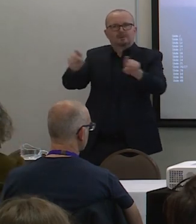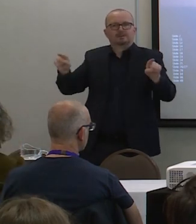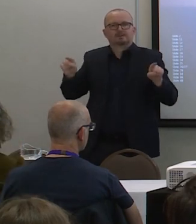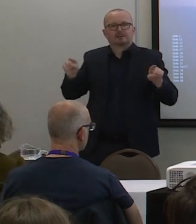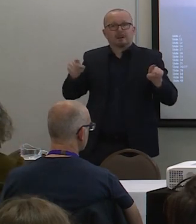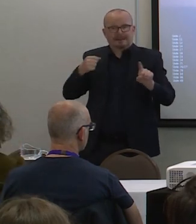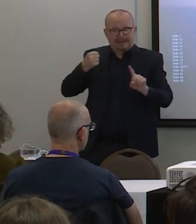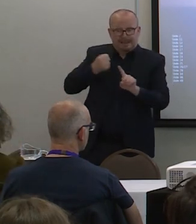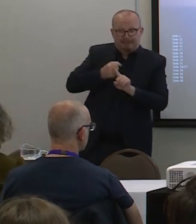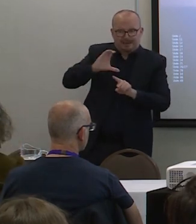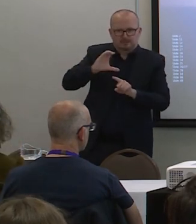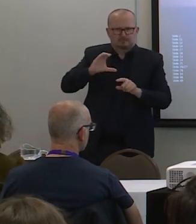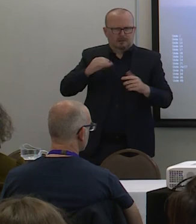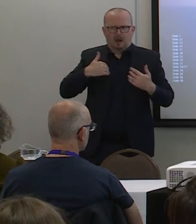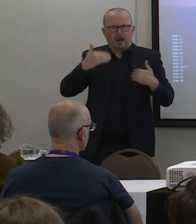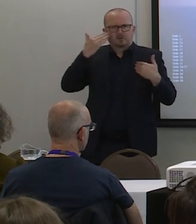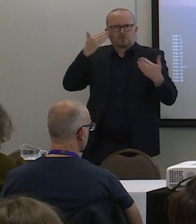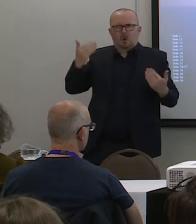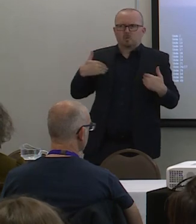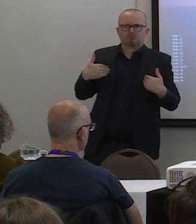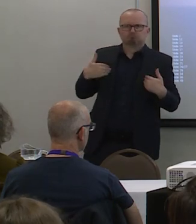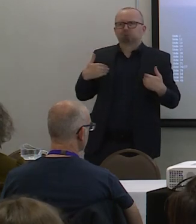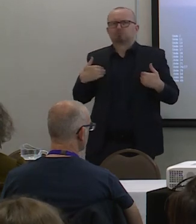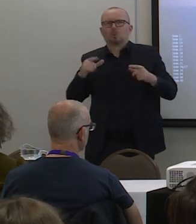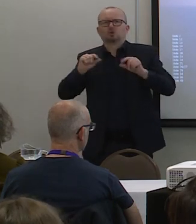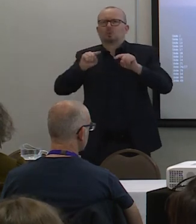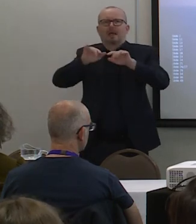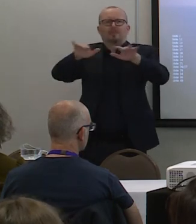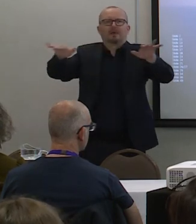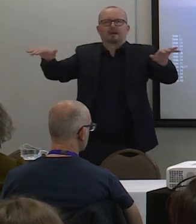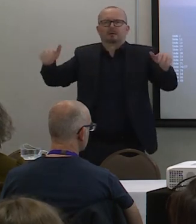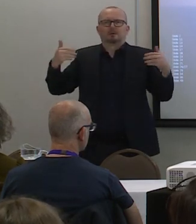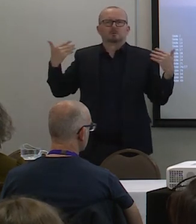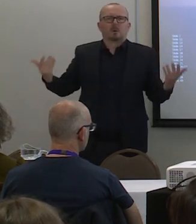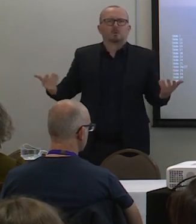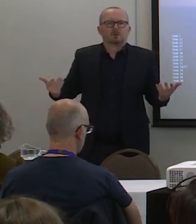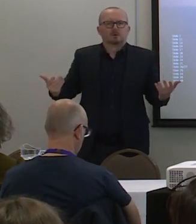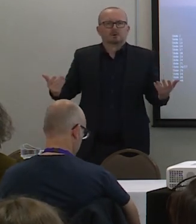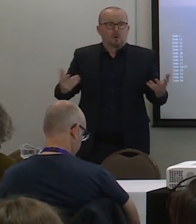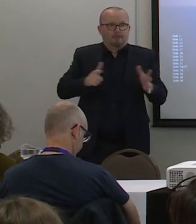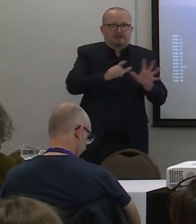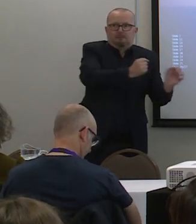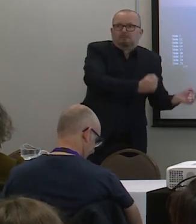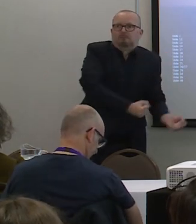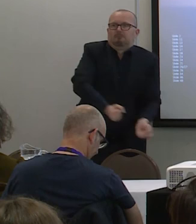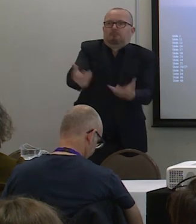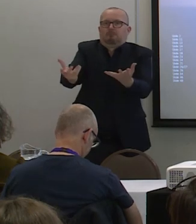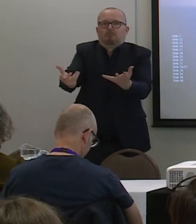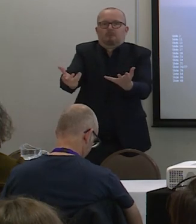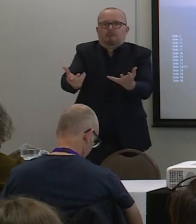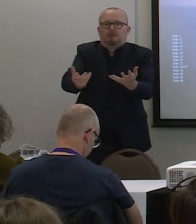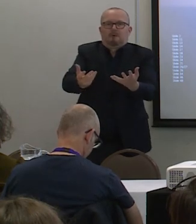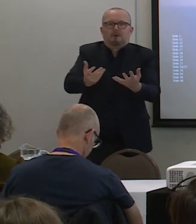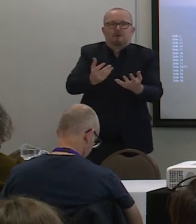unknown of what happens when people get lovely collections of high resolution digital data that is freed up and not